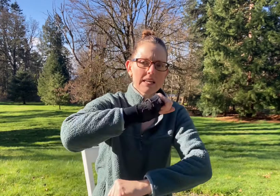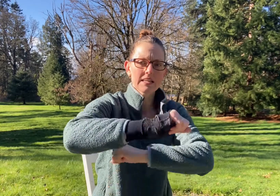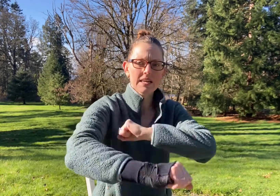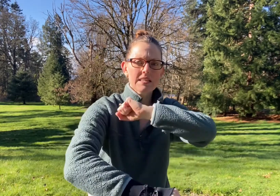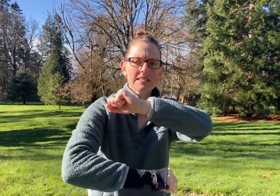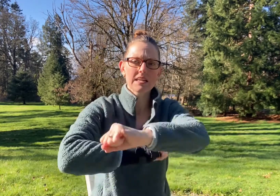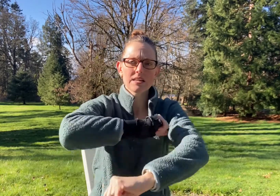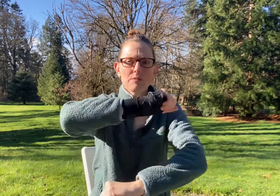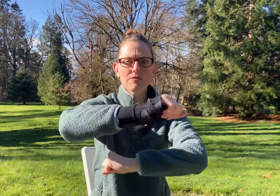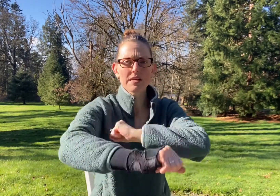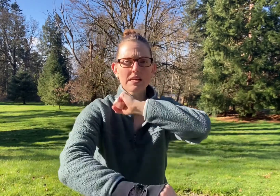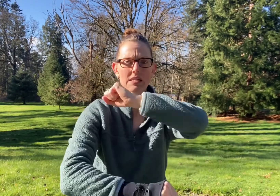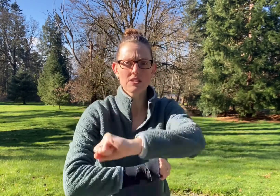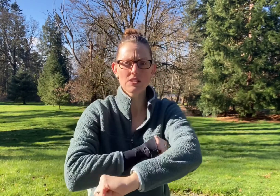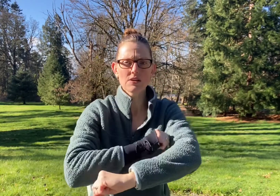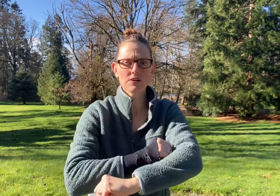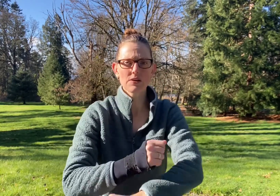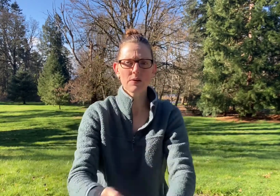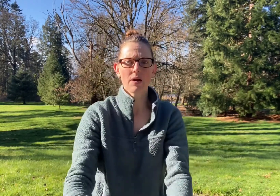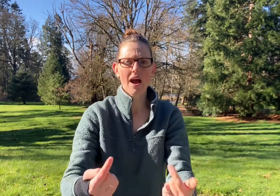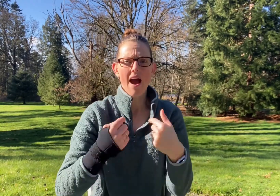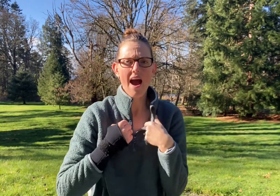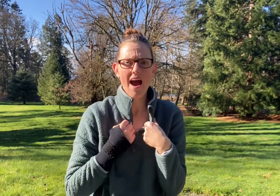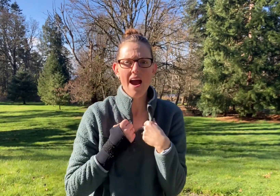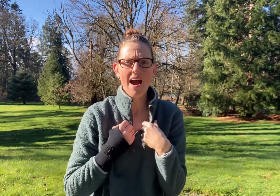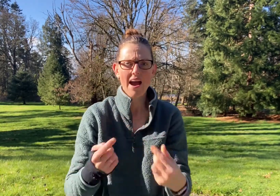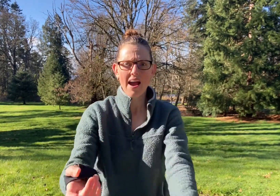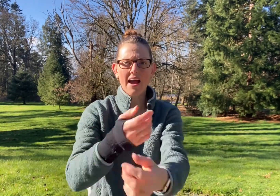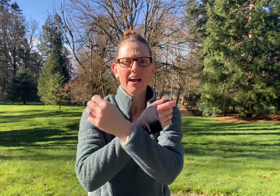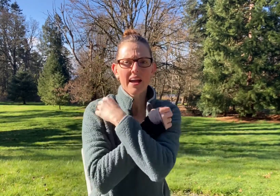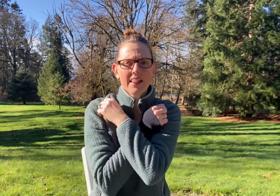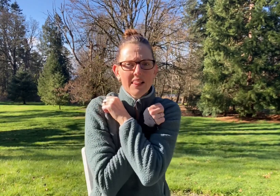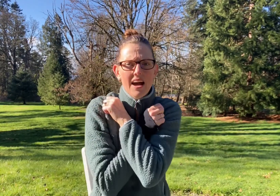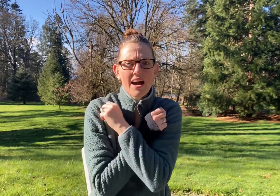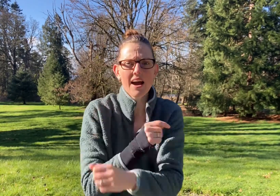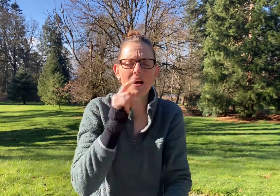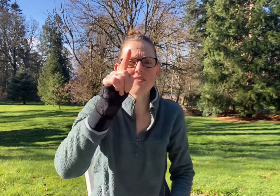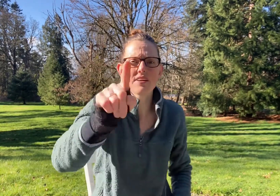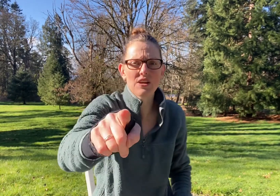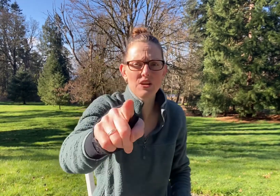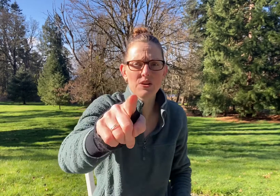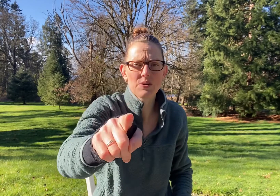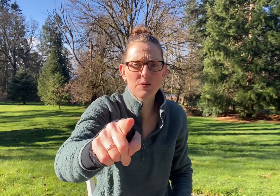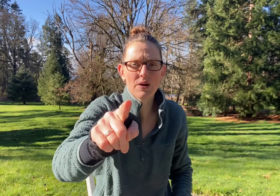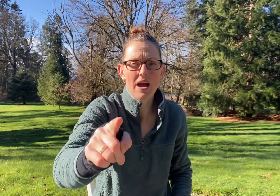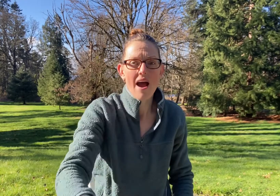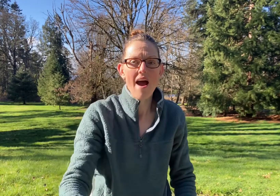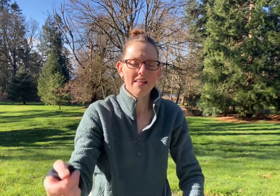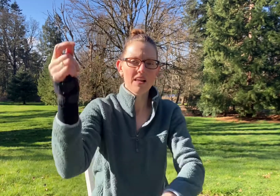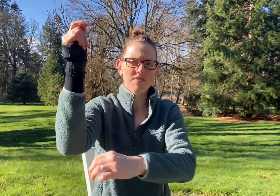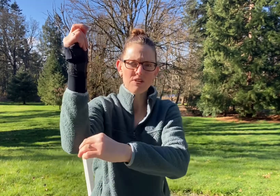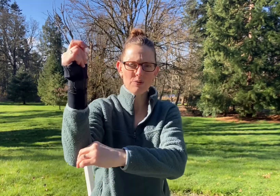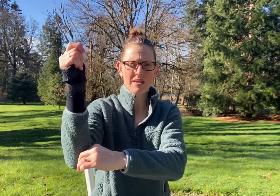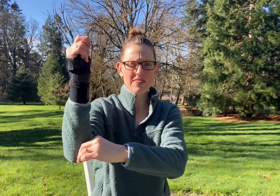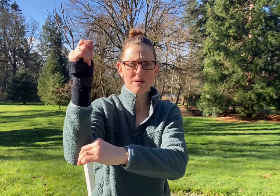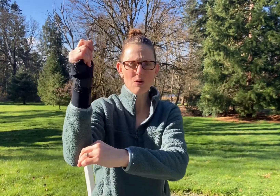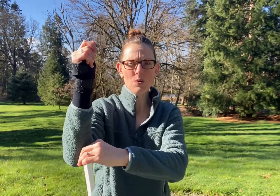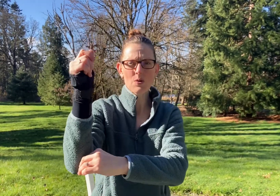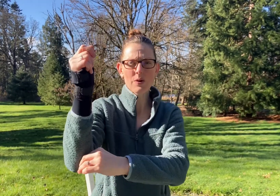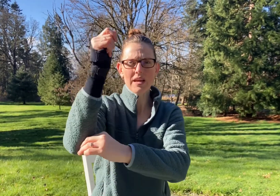Skid-a-ma-rink-a-dink-a-dink, skid-a-ma-rink-a-doo. I love you. I love you in the morning and